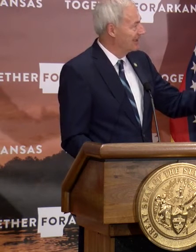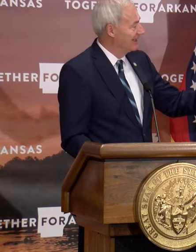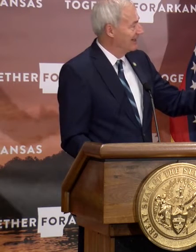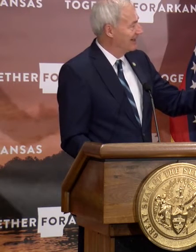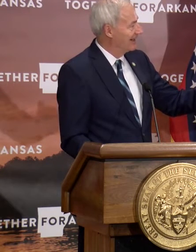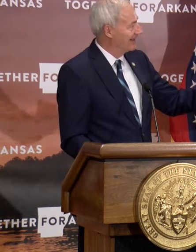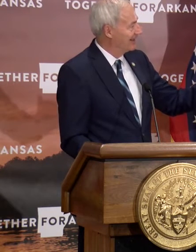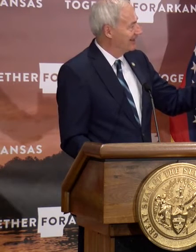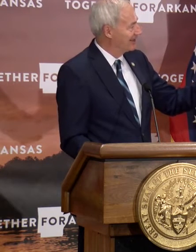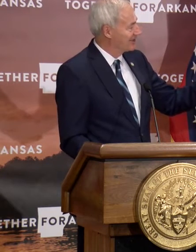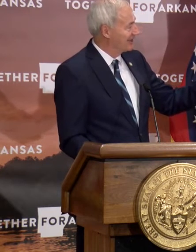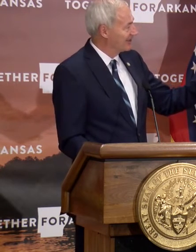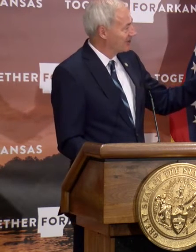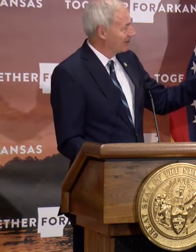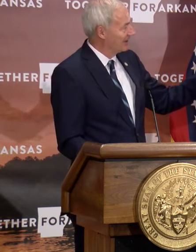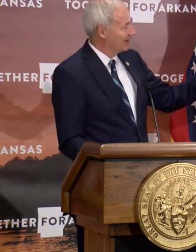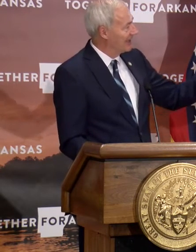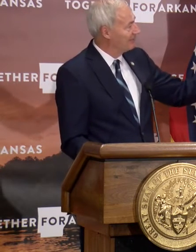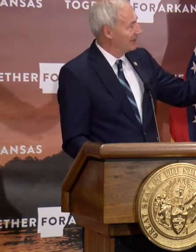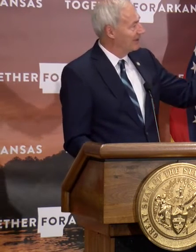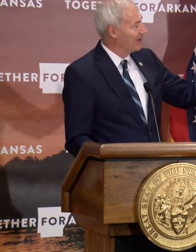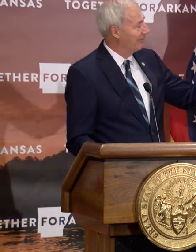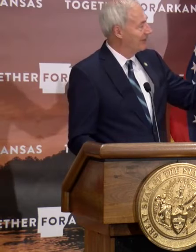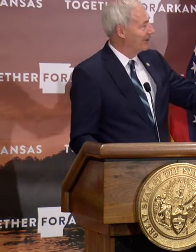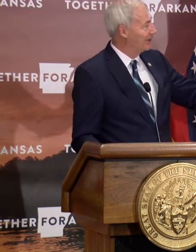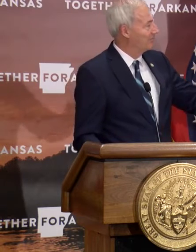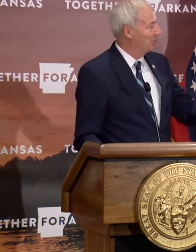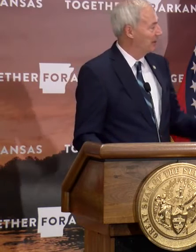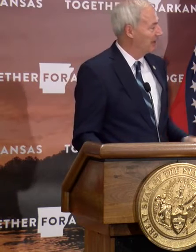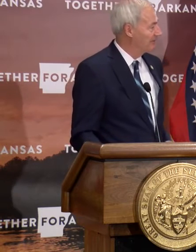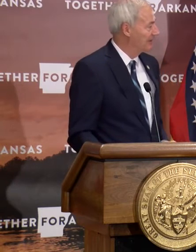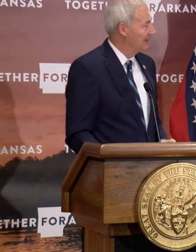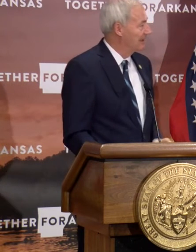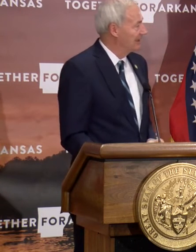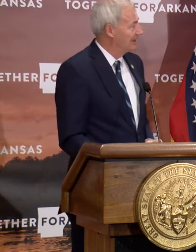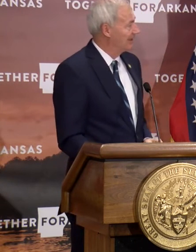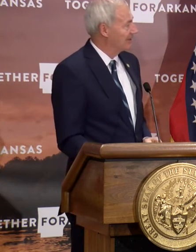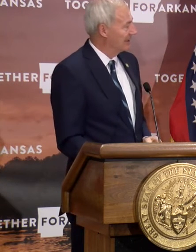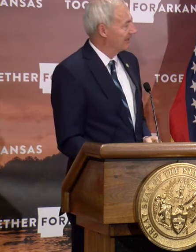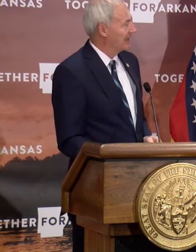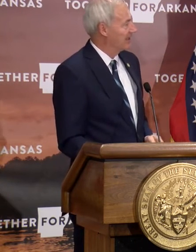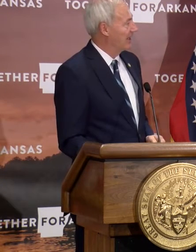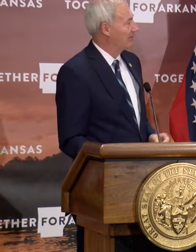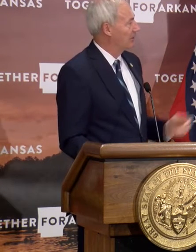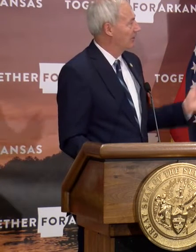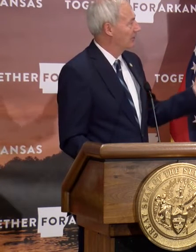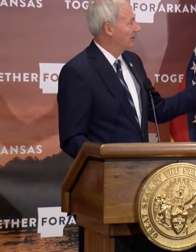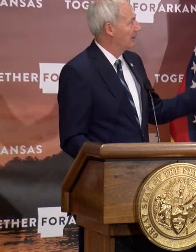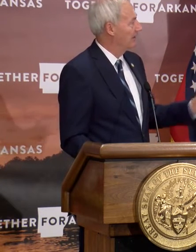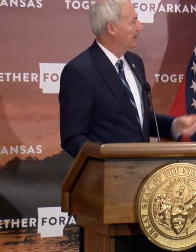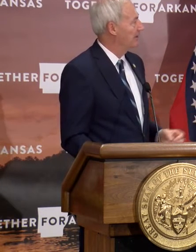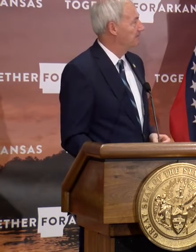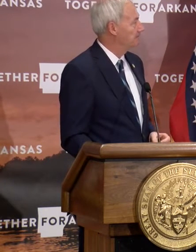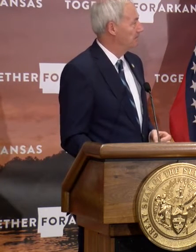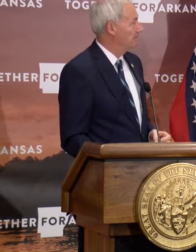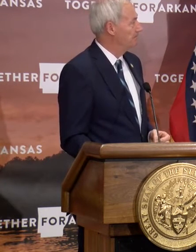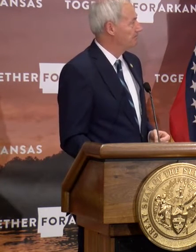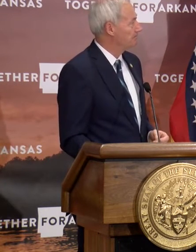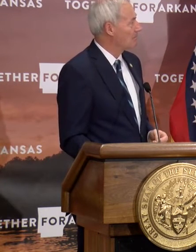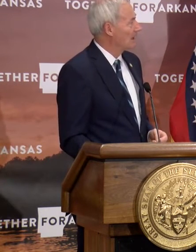direction. It's certainly leveling off there, but we have to get that down further. And